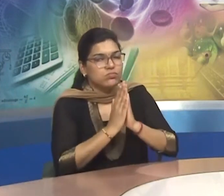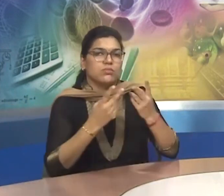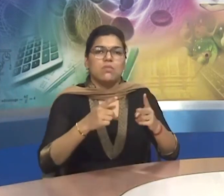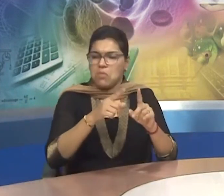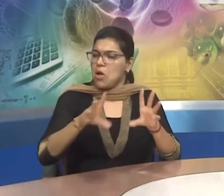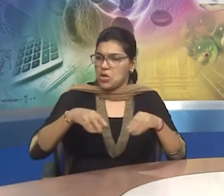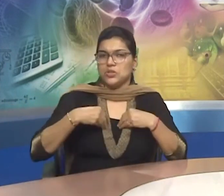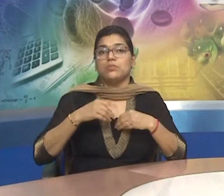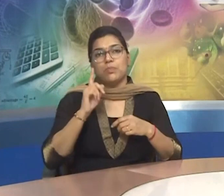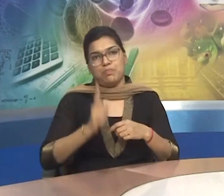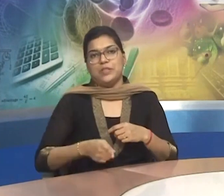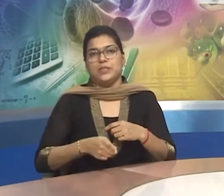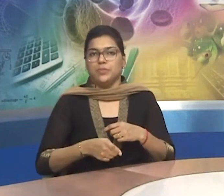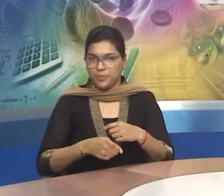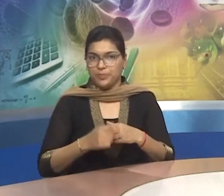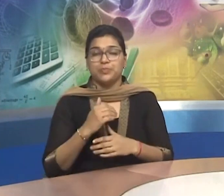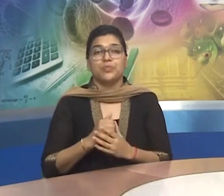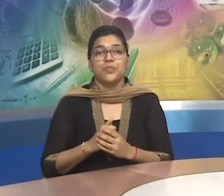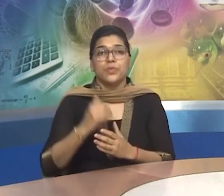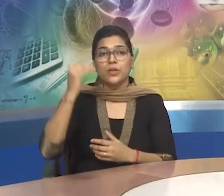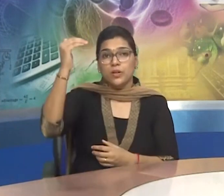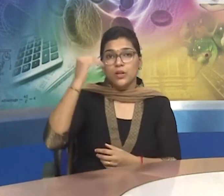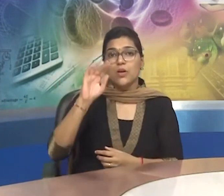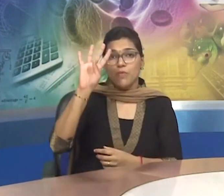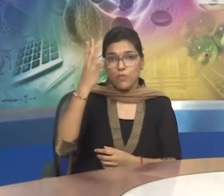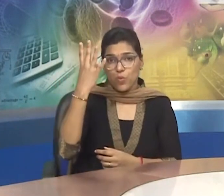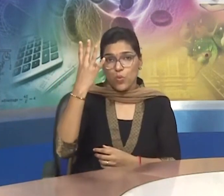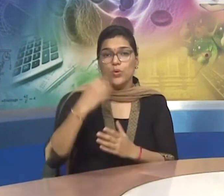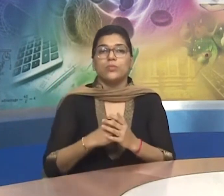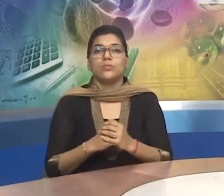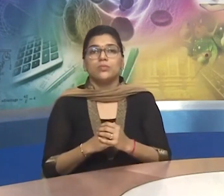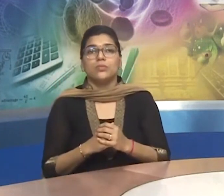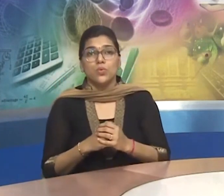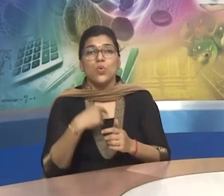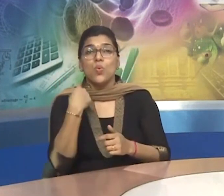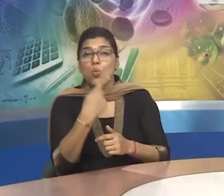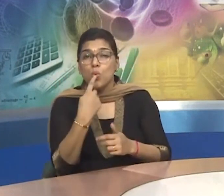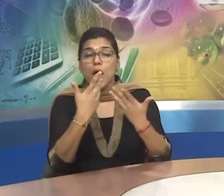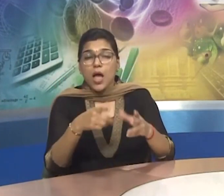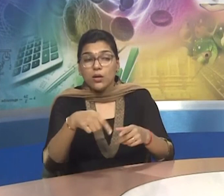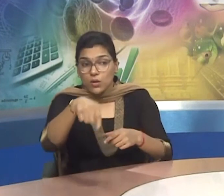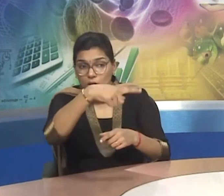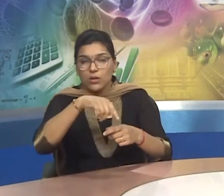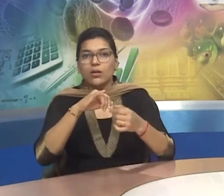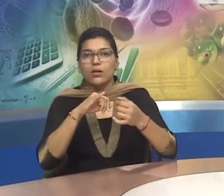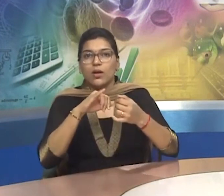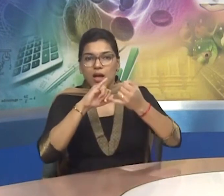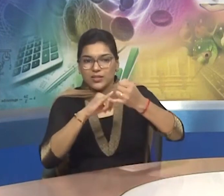Our law says that all people are equal. This fourth point explains